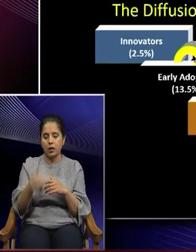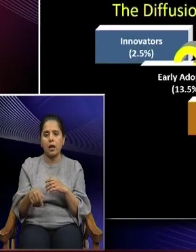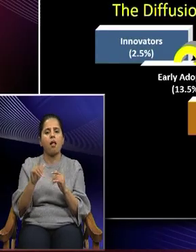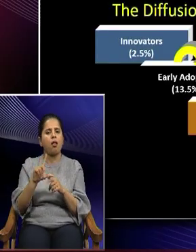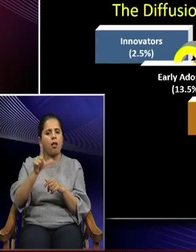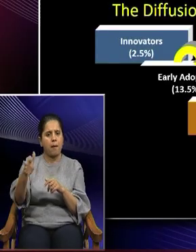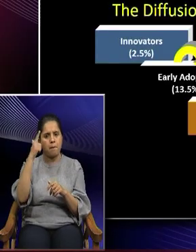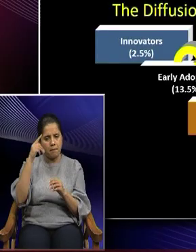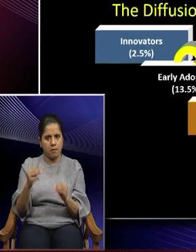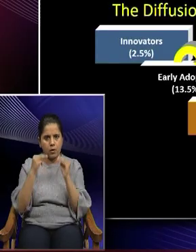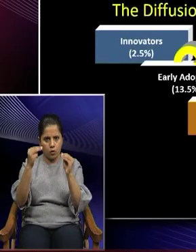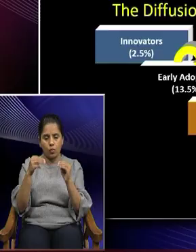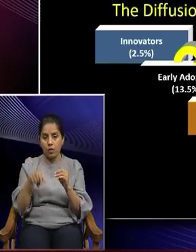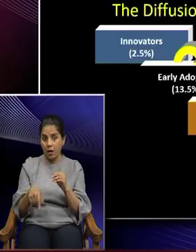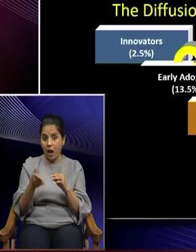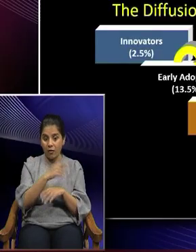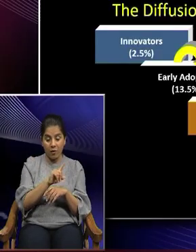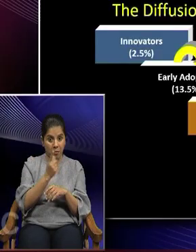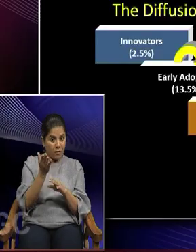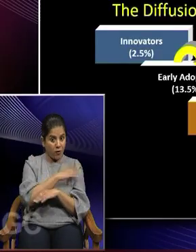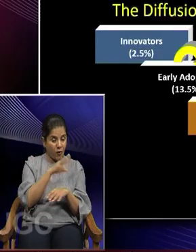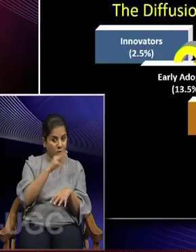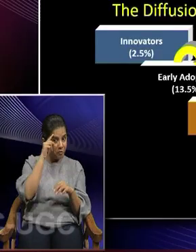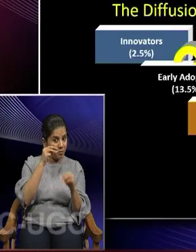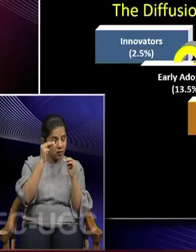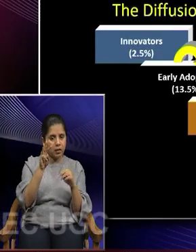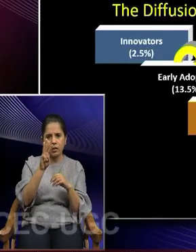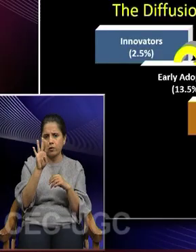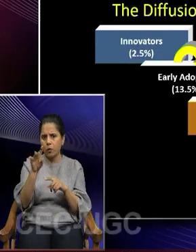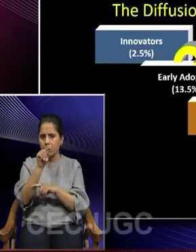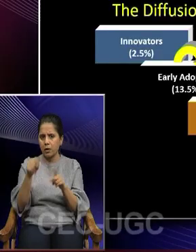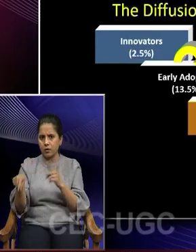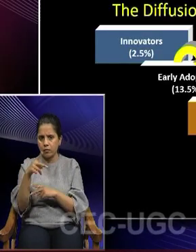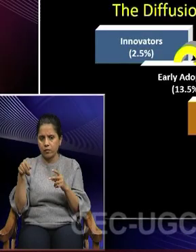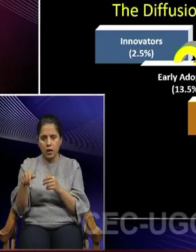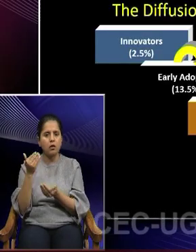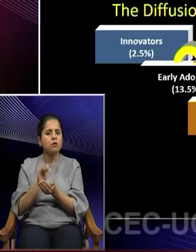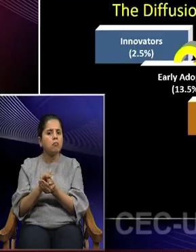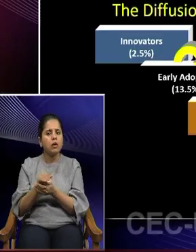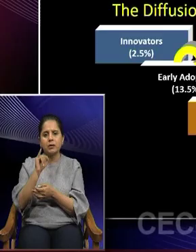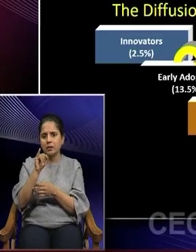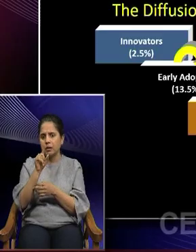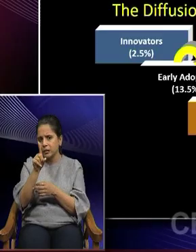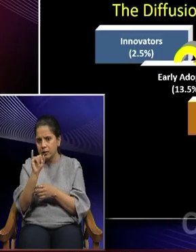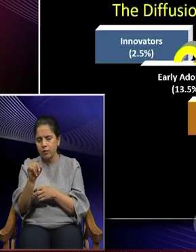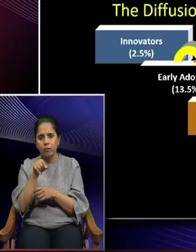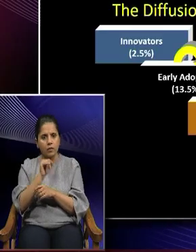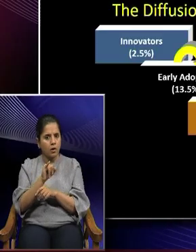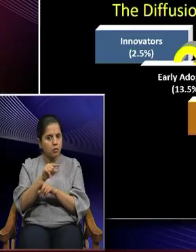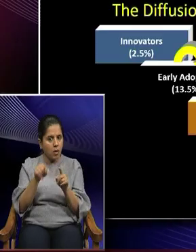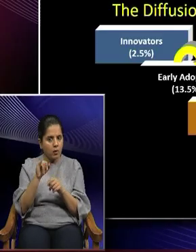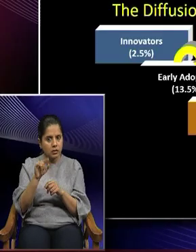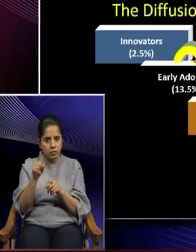majority, which is after early majority. It is also 34%, and remaining is 16%, that is laggards, and